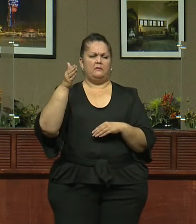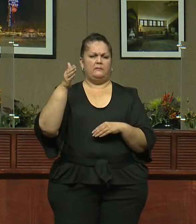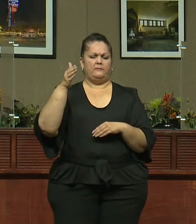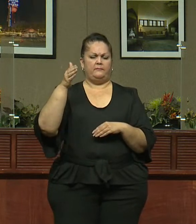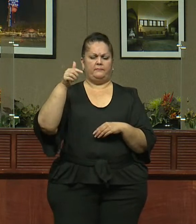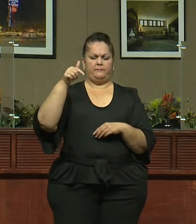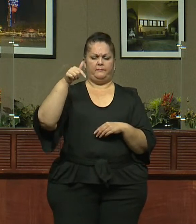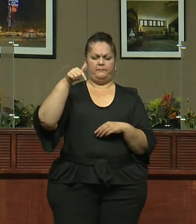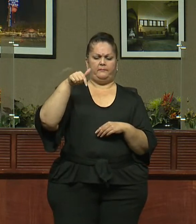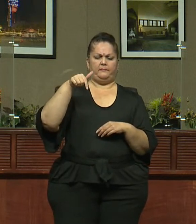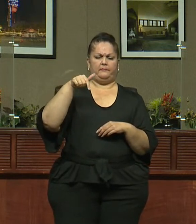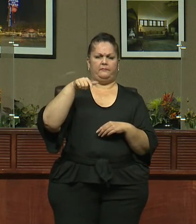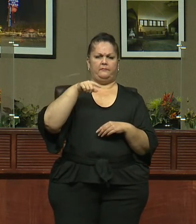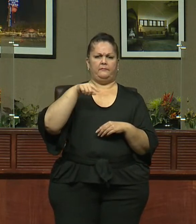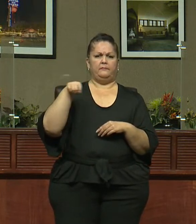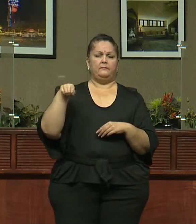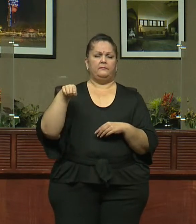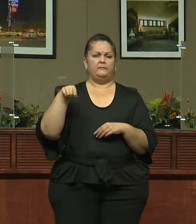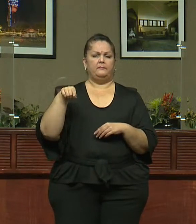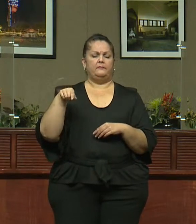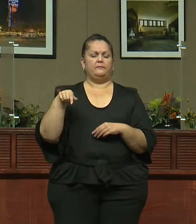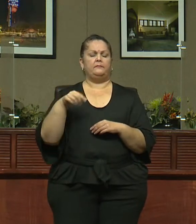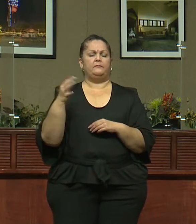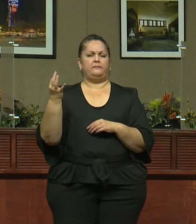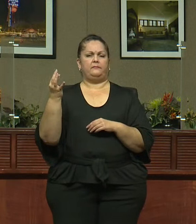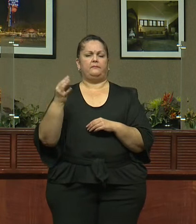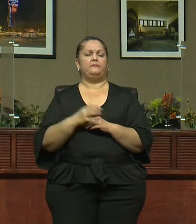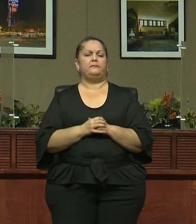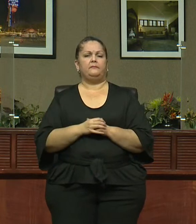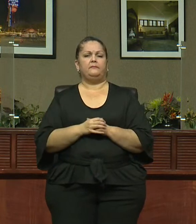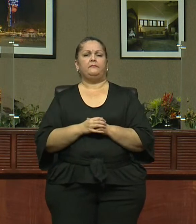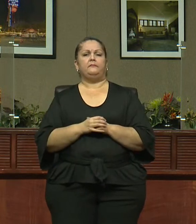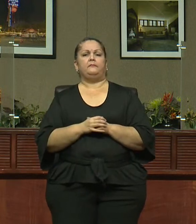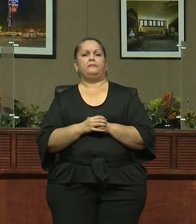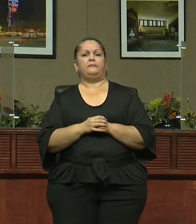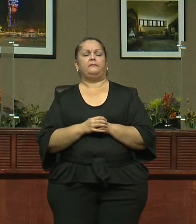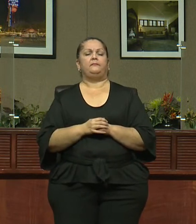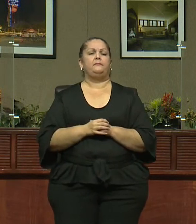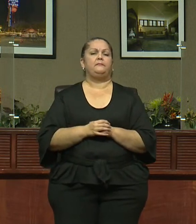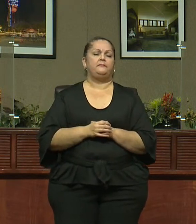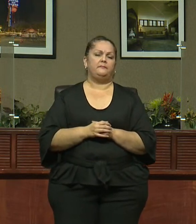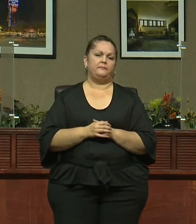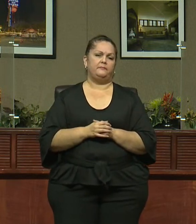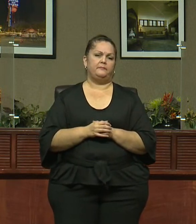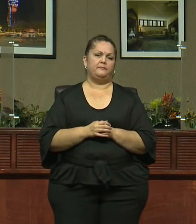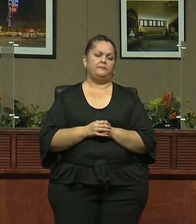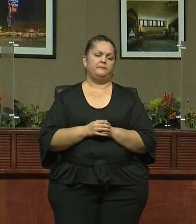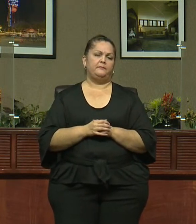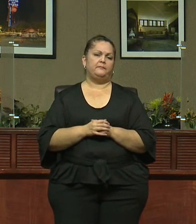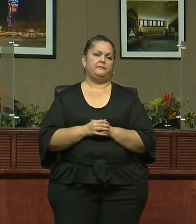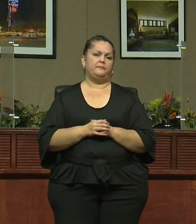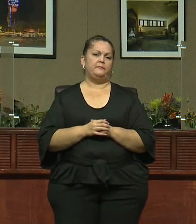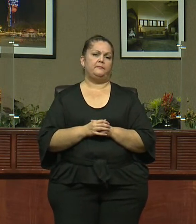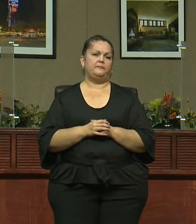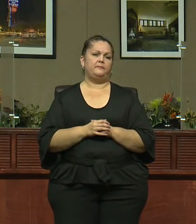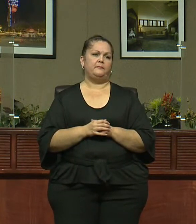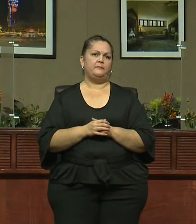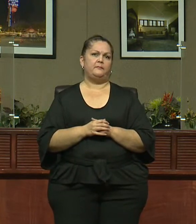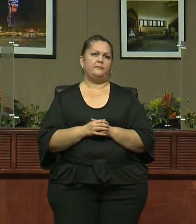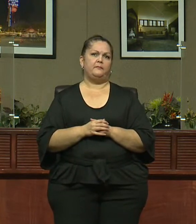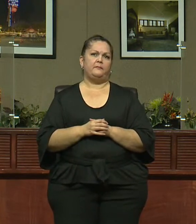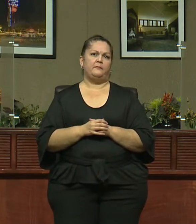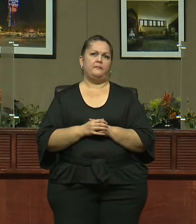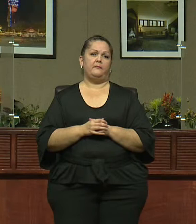conference regarding the COVID-19 virus here within Orange County on Friday of this week. With the